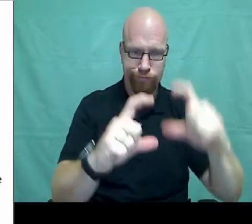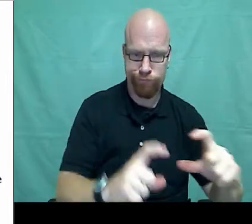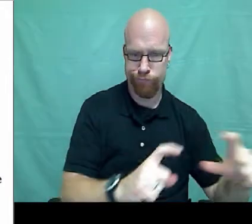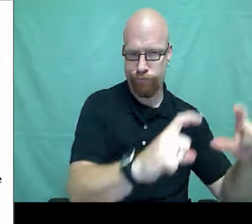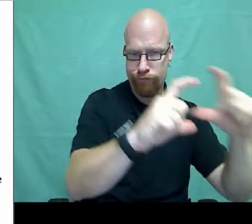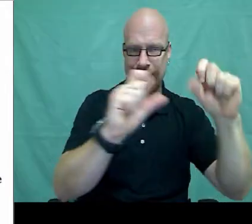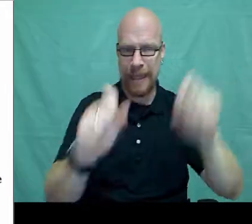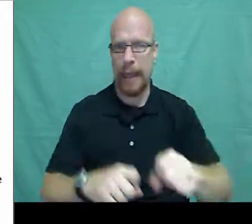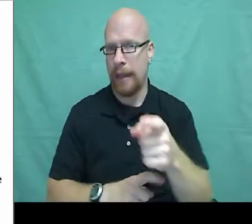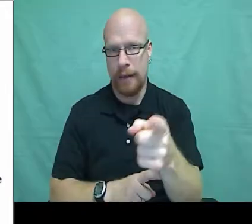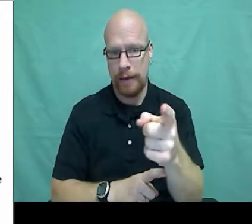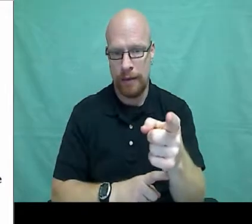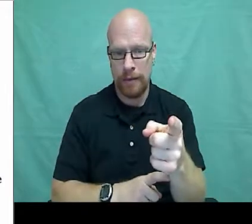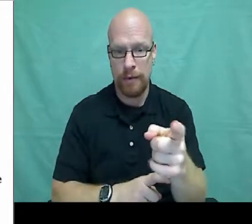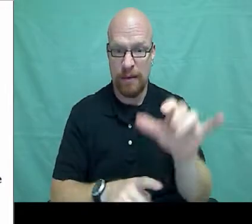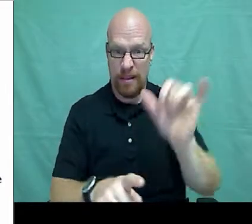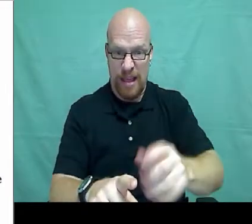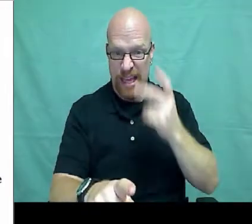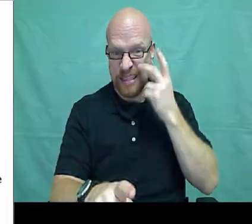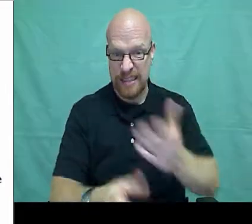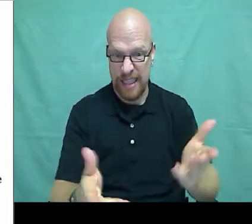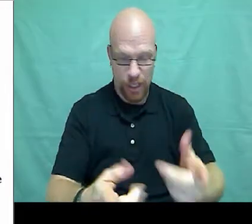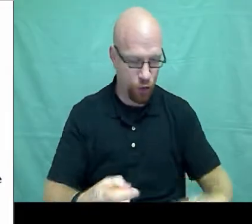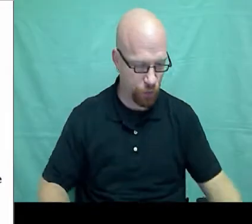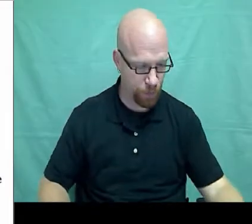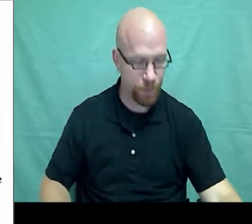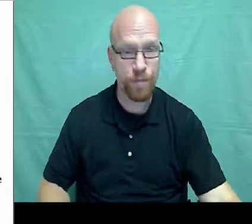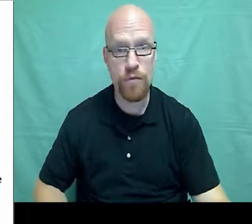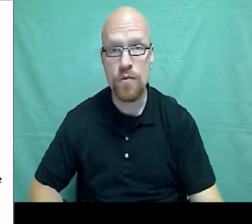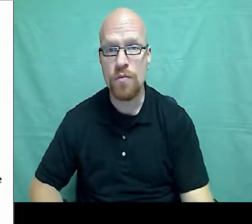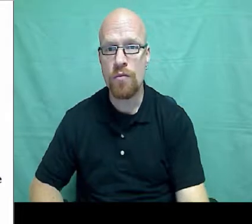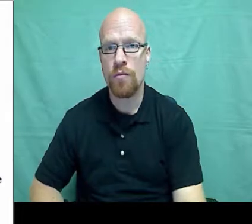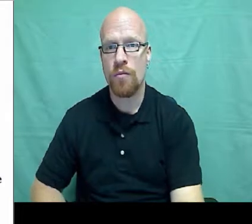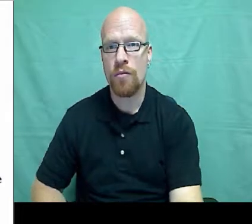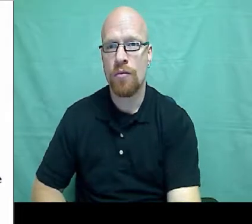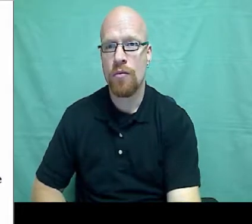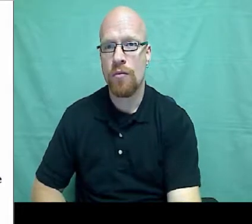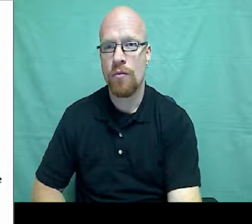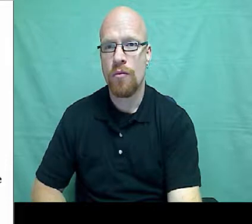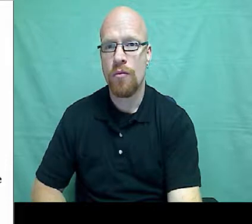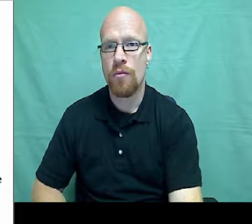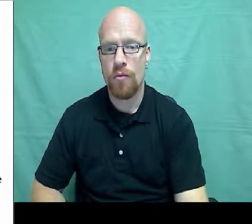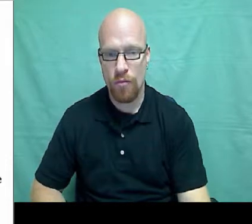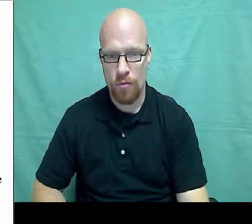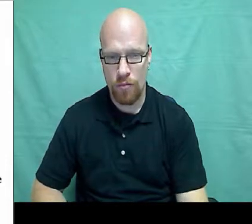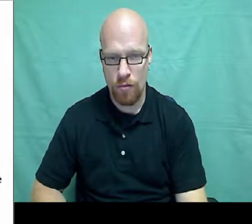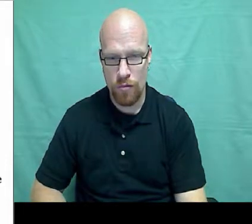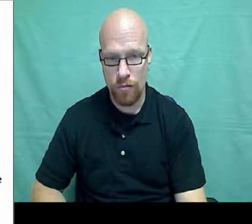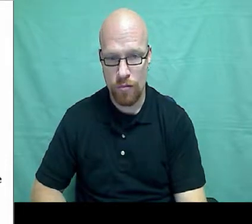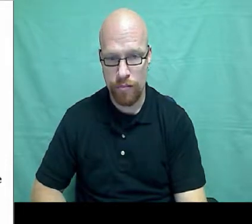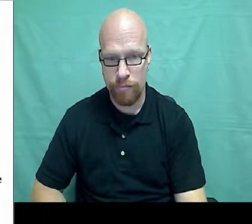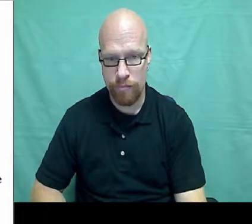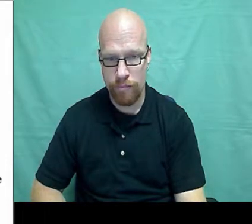by dragging the corners, and you can also move the picture to where you want it to be, as you can see here.